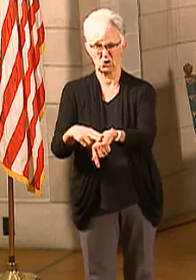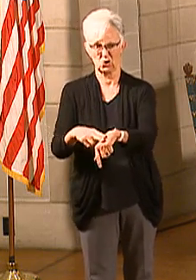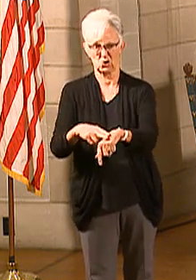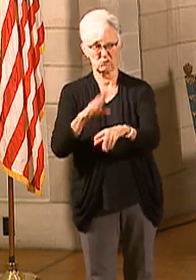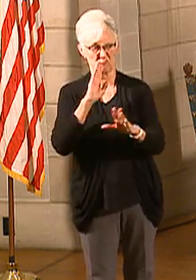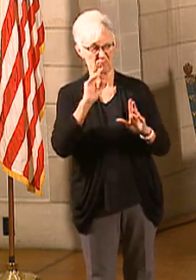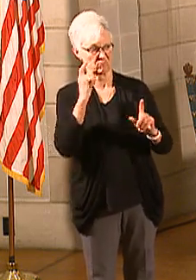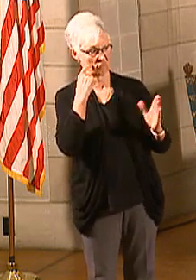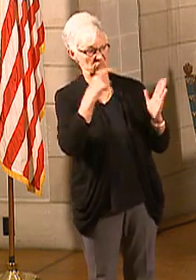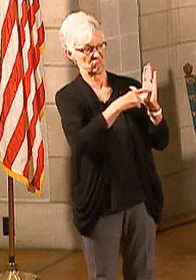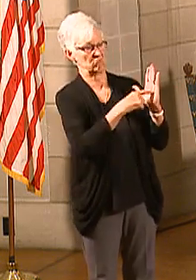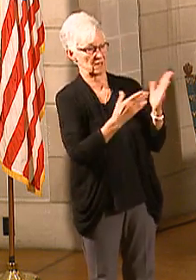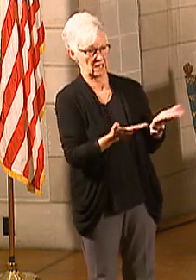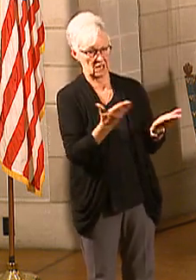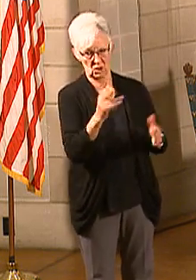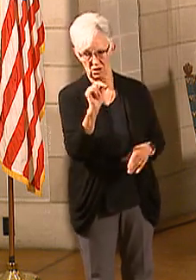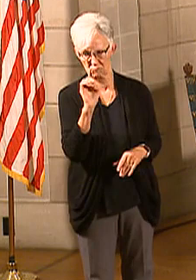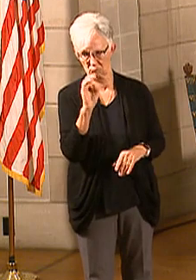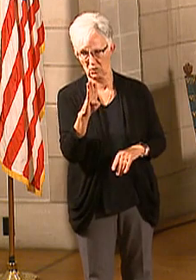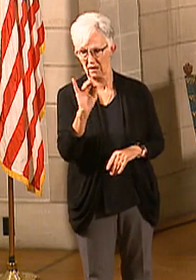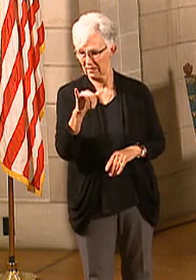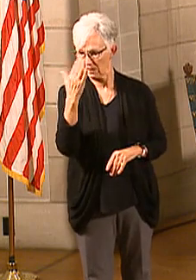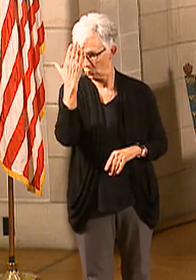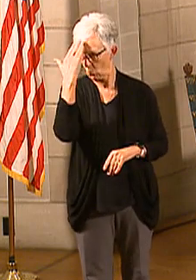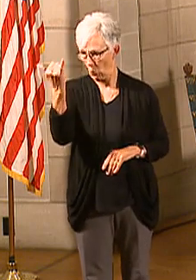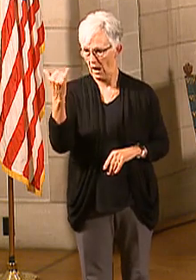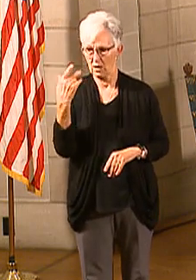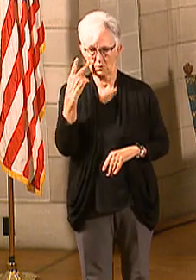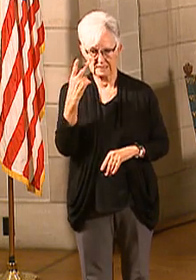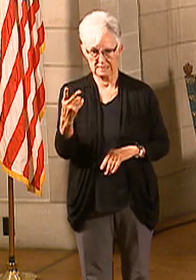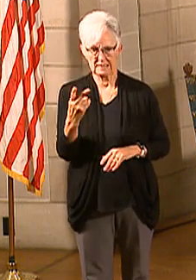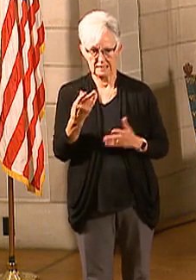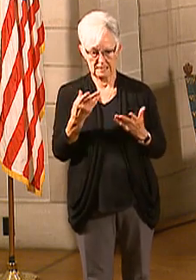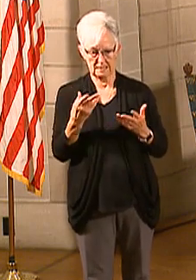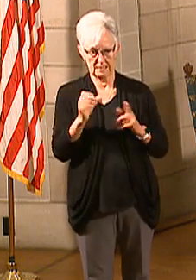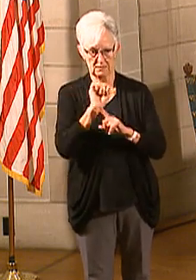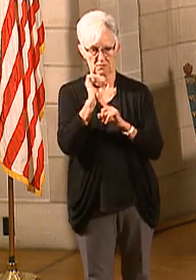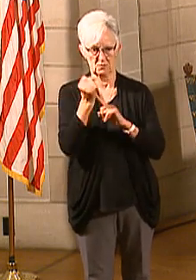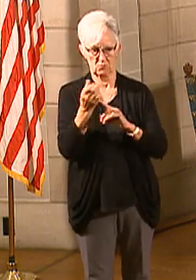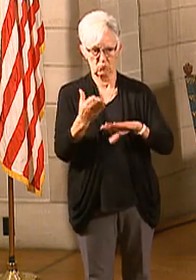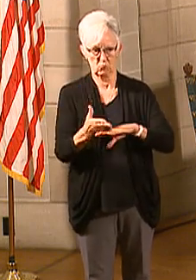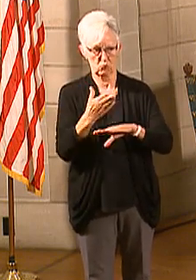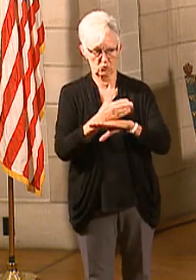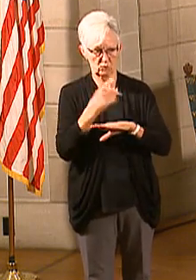is a key reason why we have seen indicators improve for children and families in Nebraska.